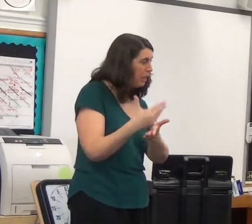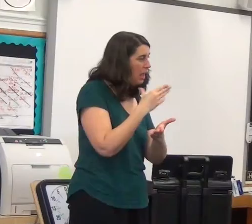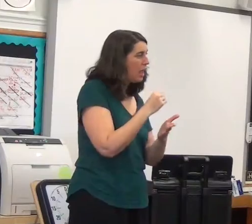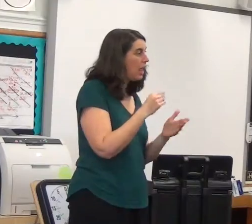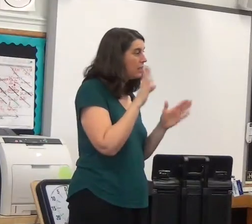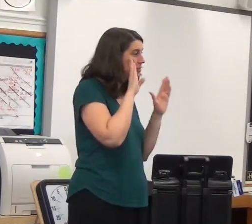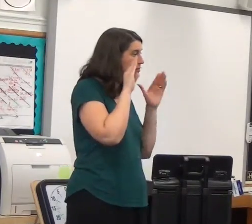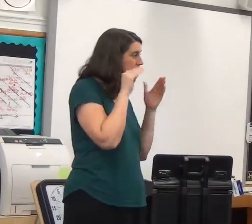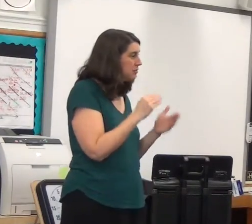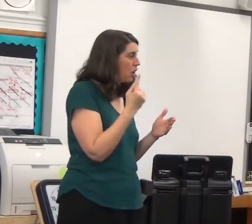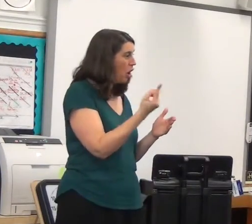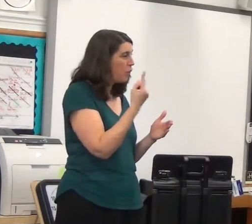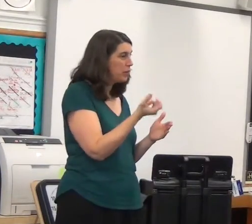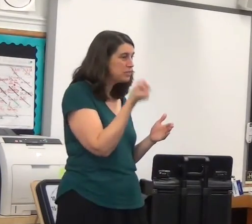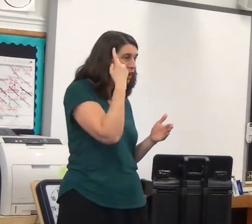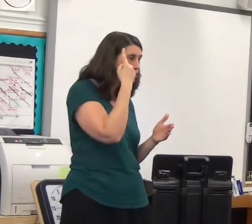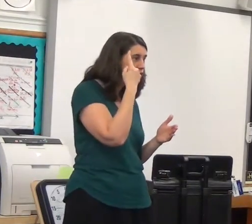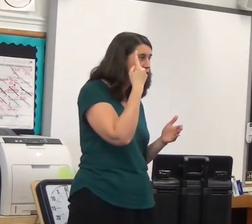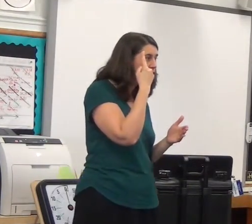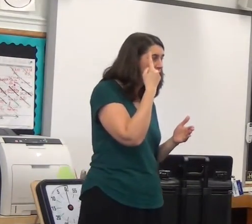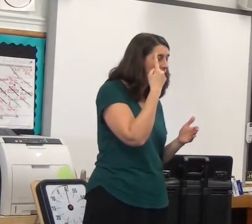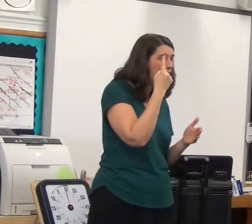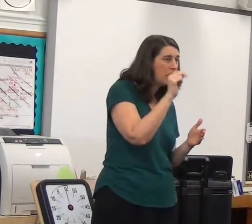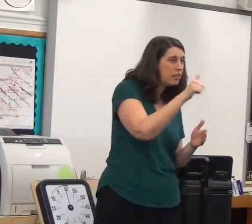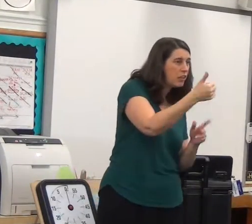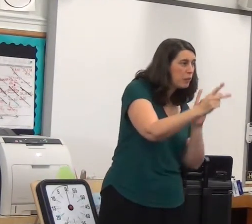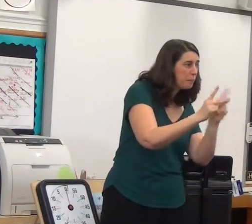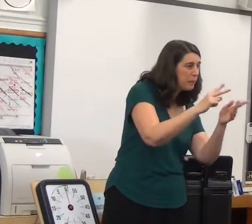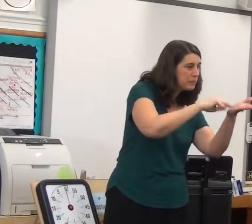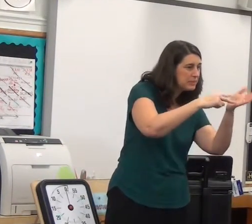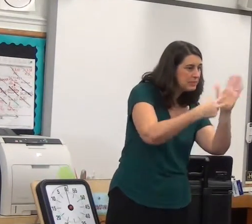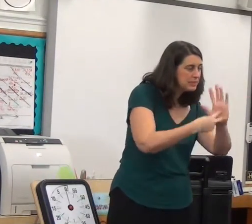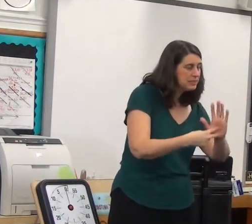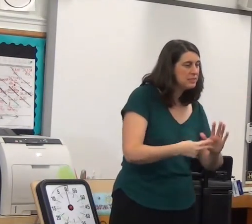being sure to always understand what other people mean.